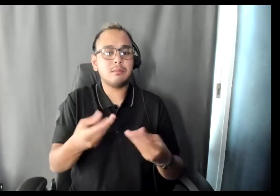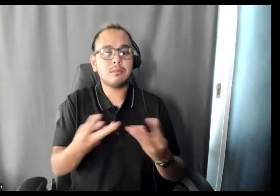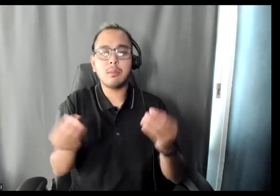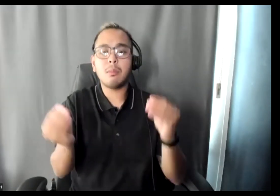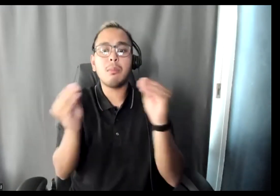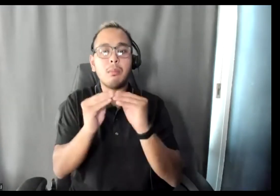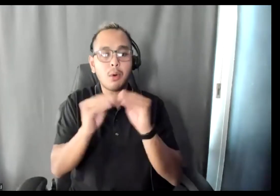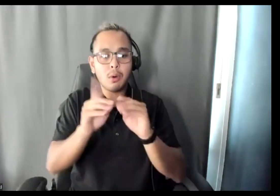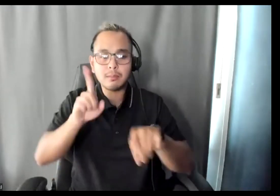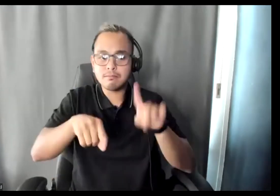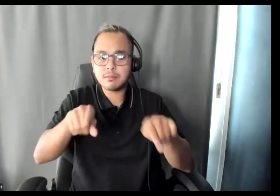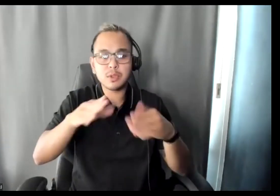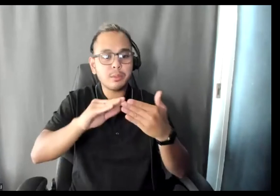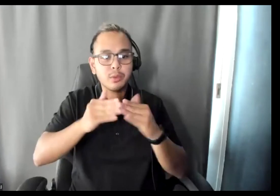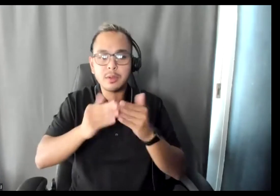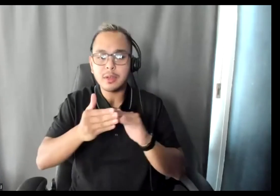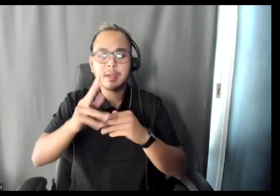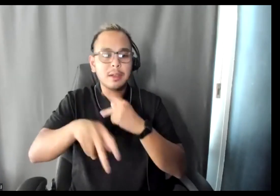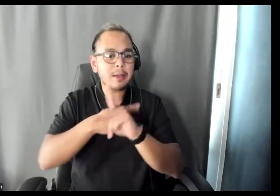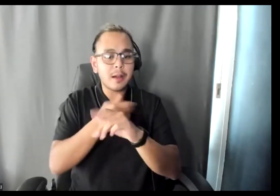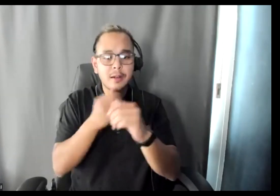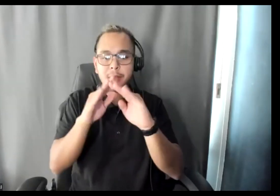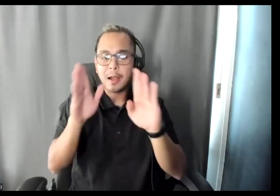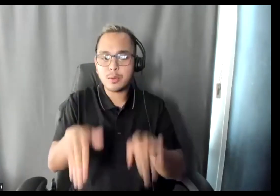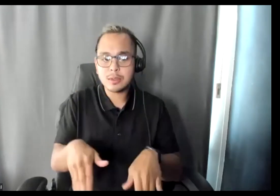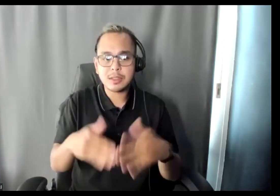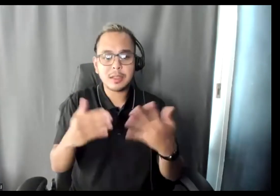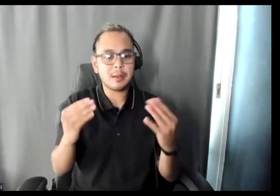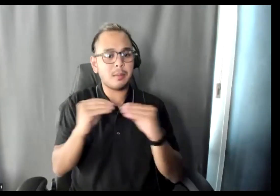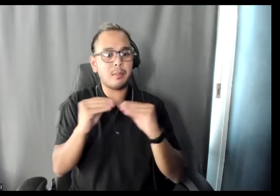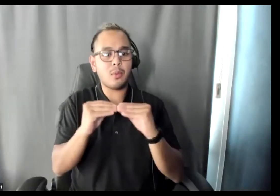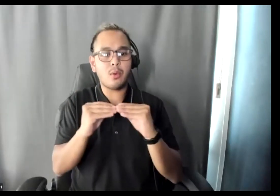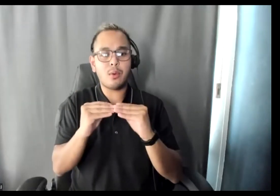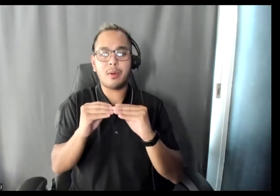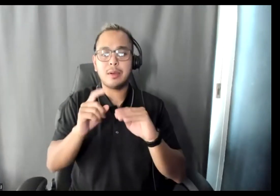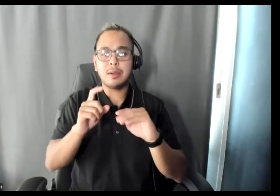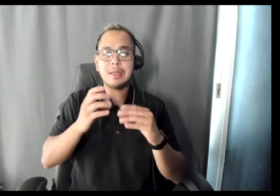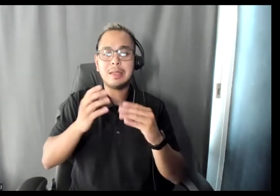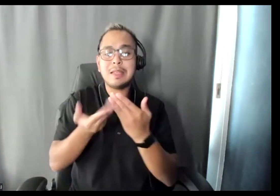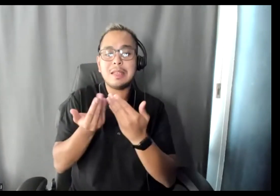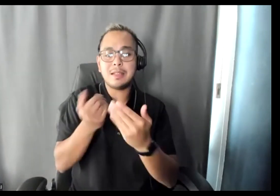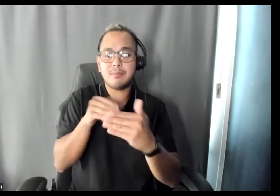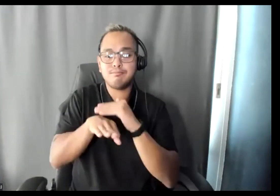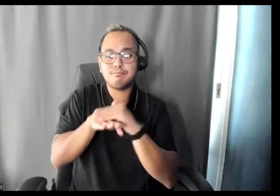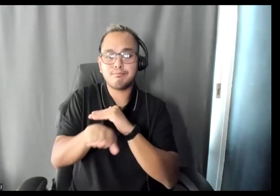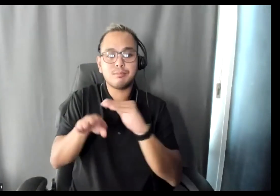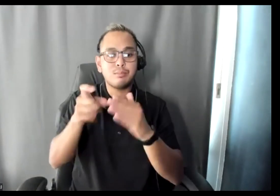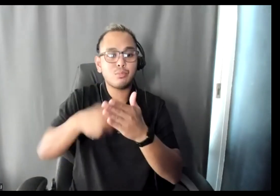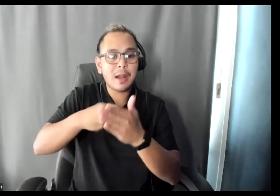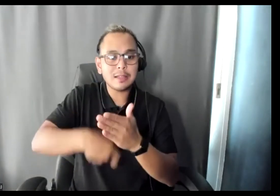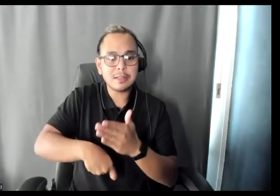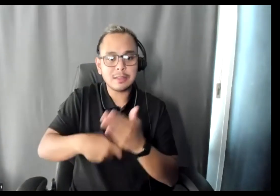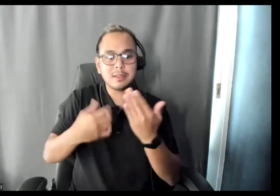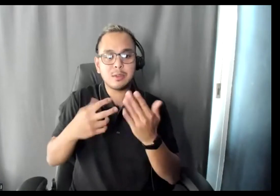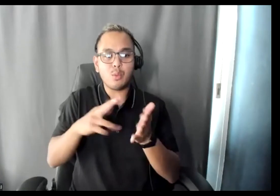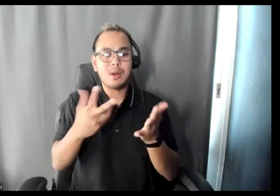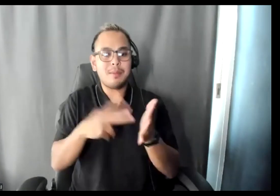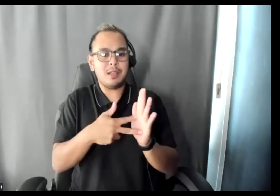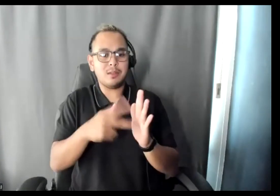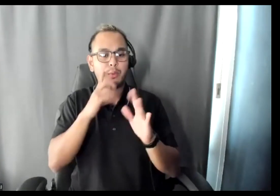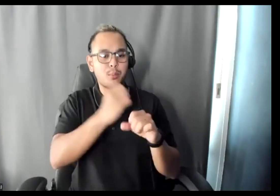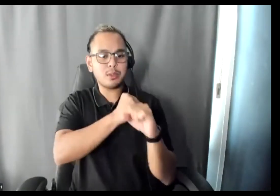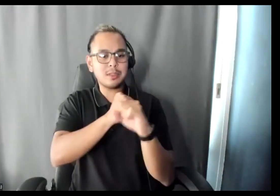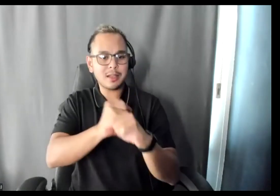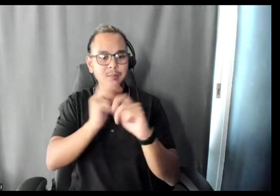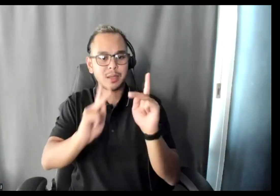of communities and types of housing and at different price points. And then we could think about what it means to protect folks in the homes where